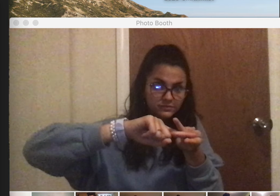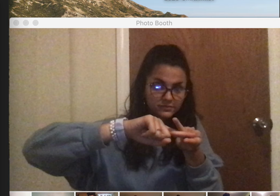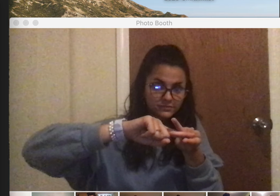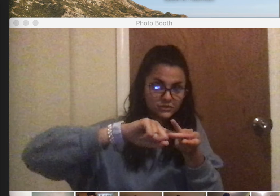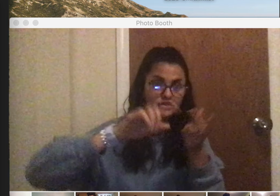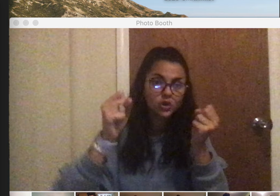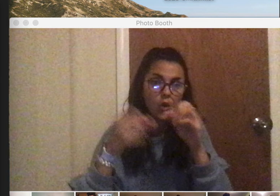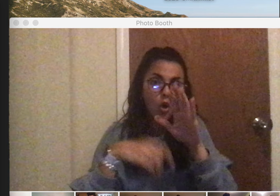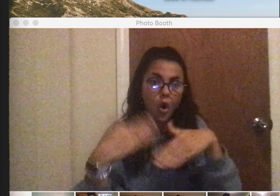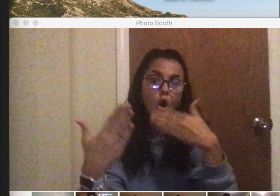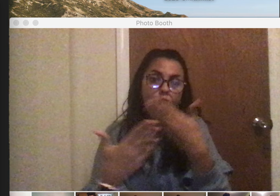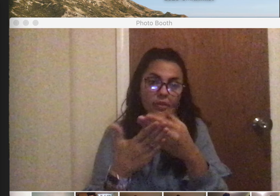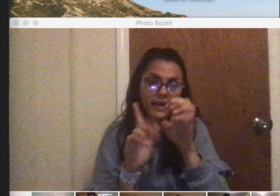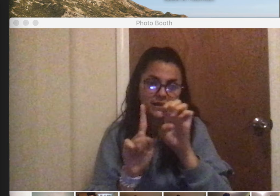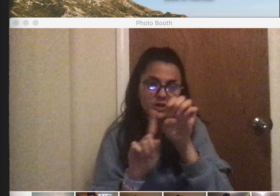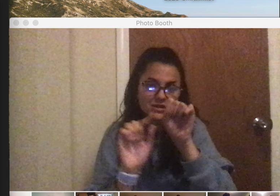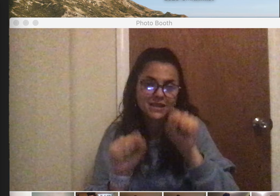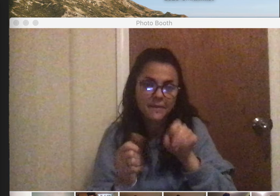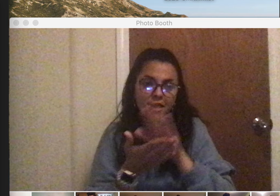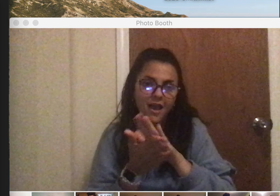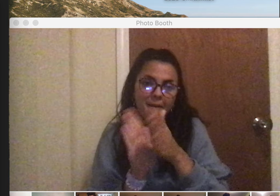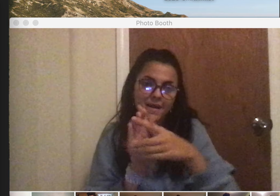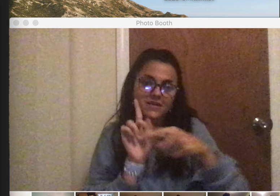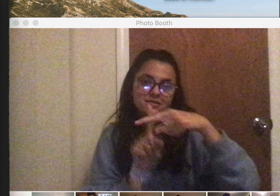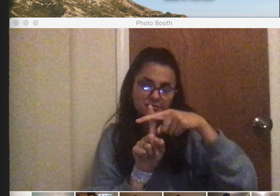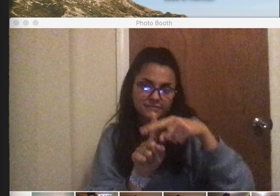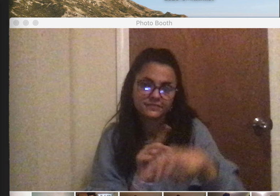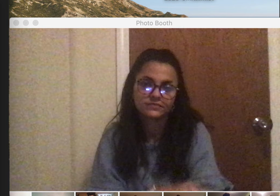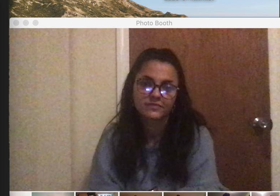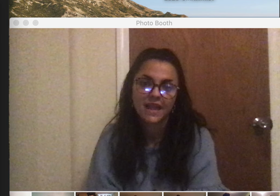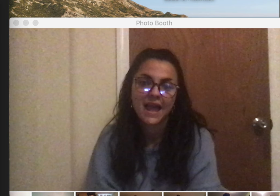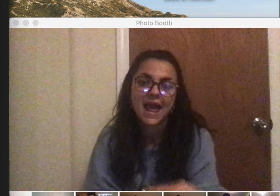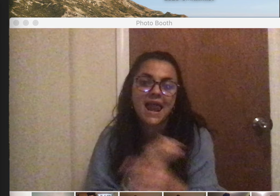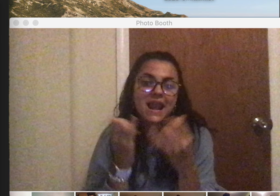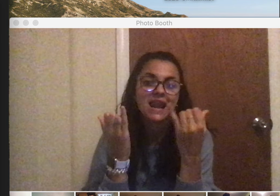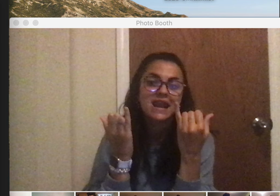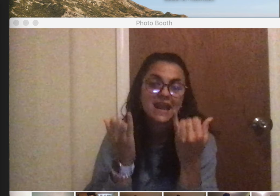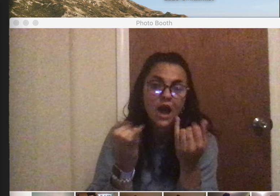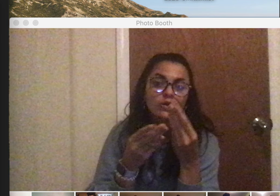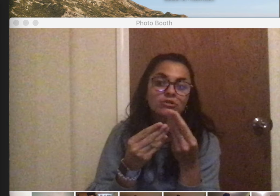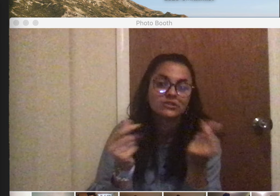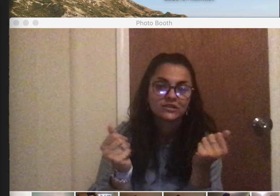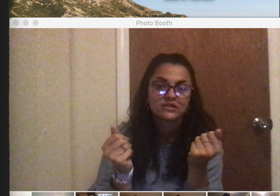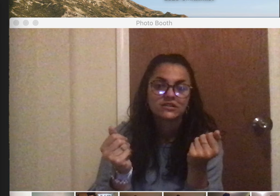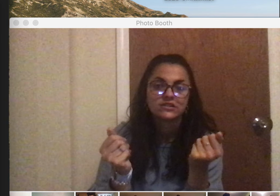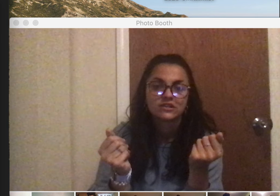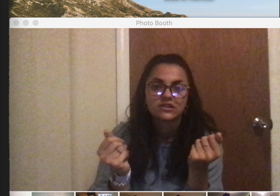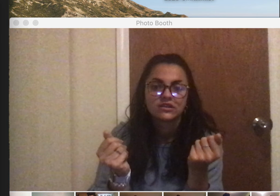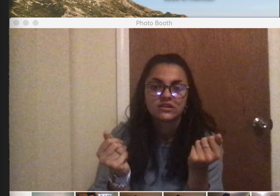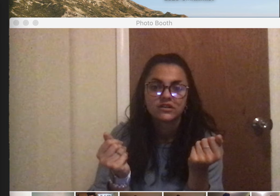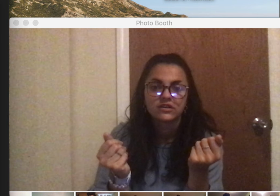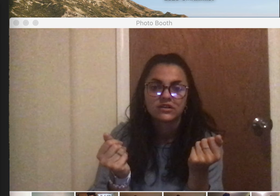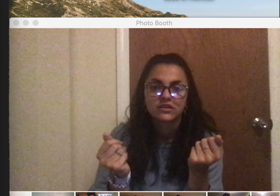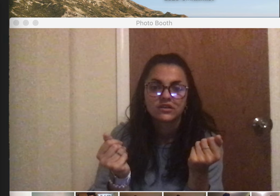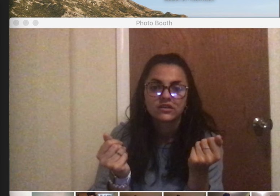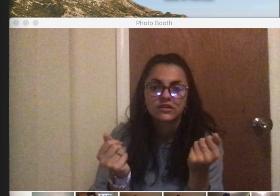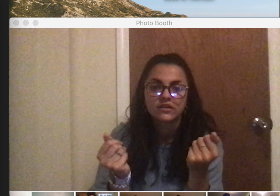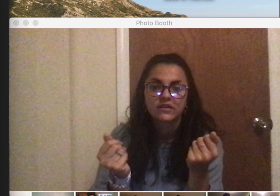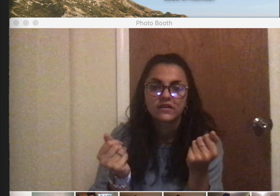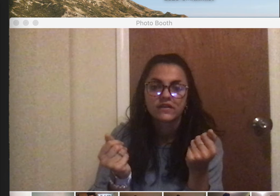negative 1 to the third. Now I'm going to solve it. So we're going to have 4 to the third,